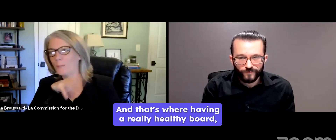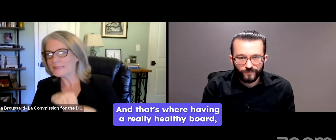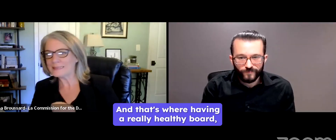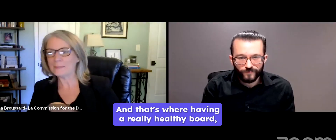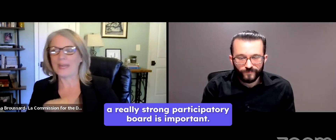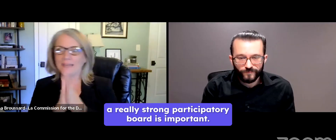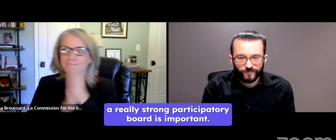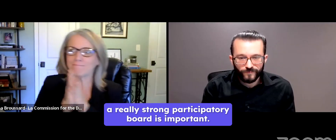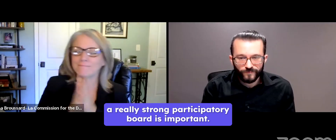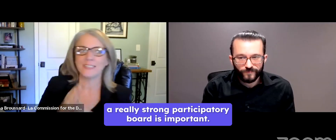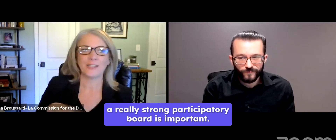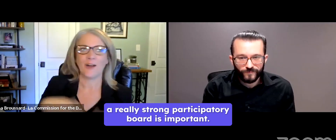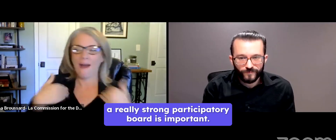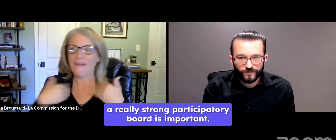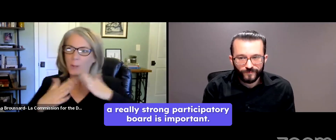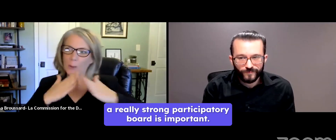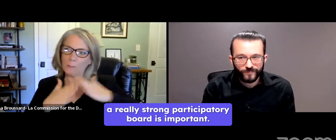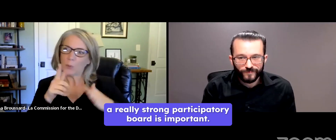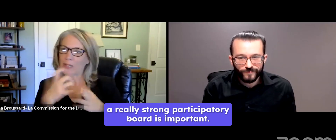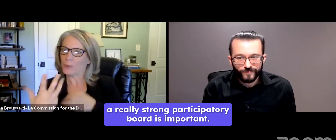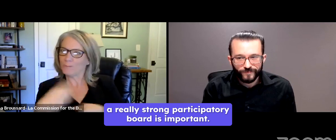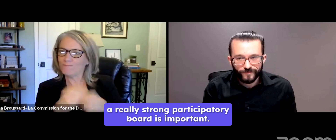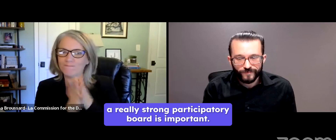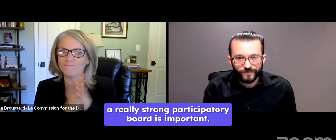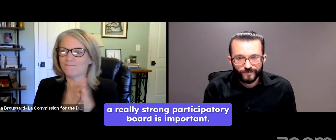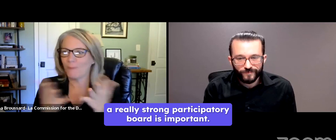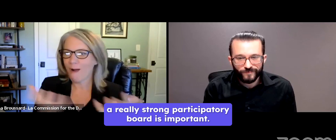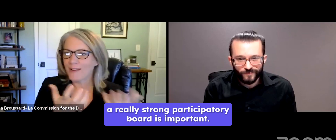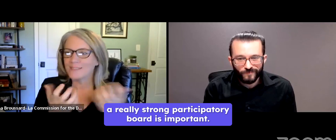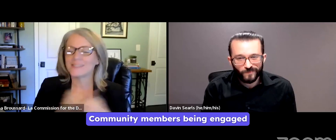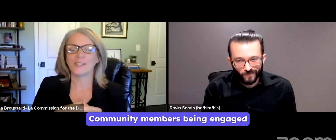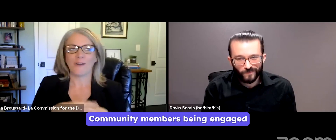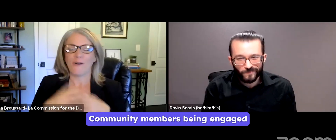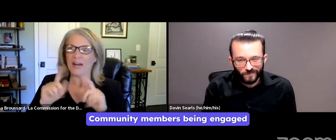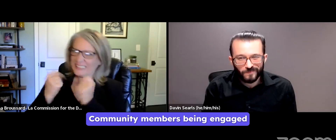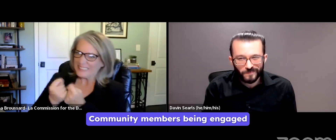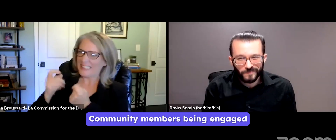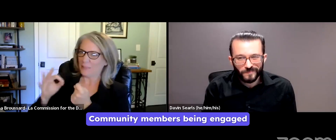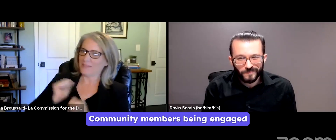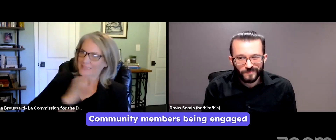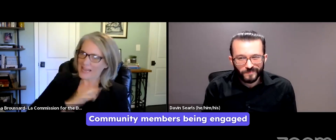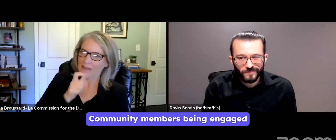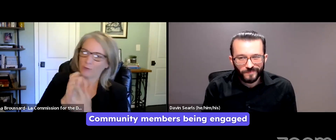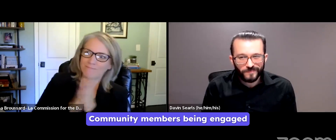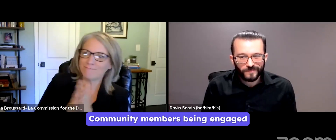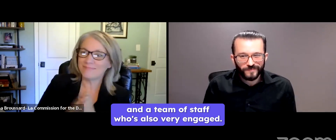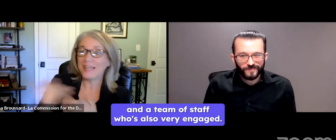healthy board, a really strong participatory board is important, community members being engaged, and a